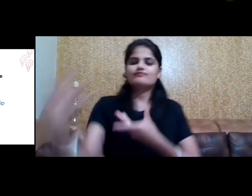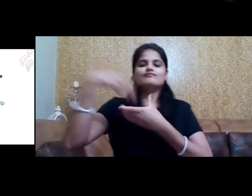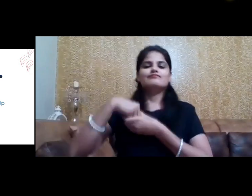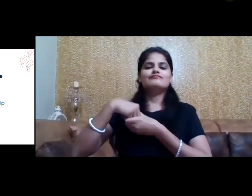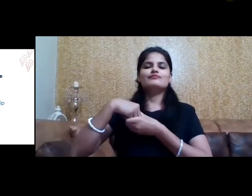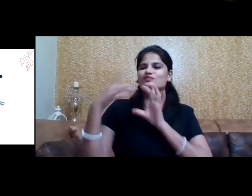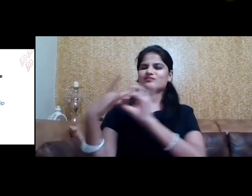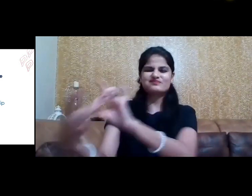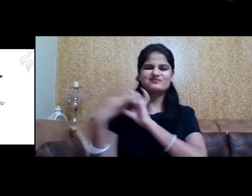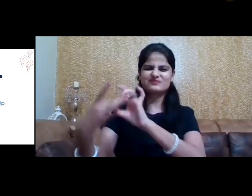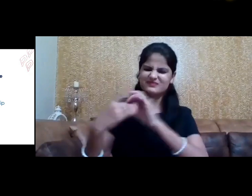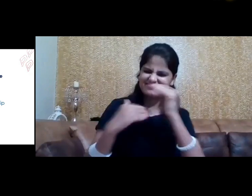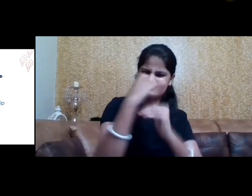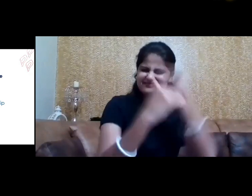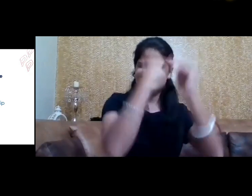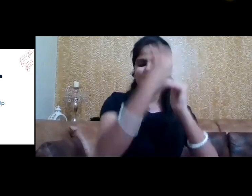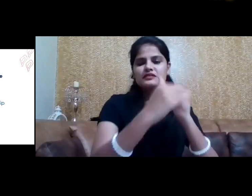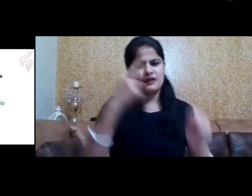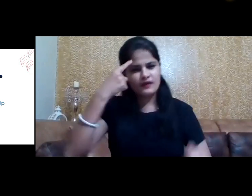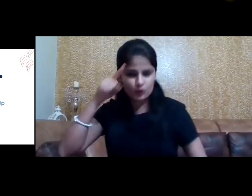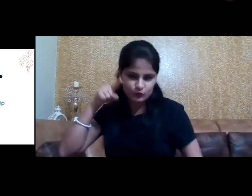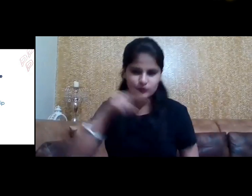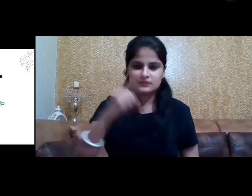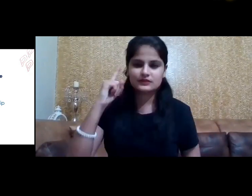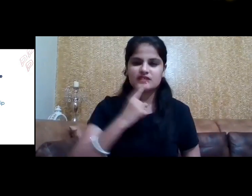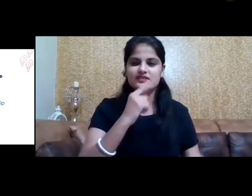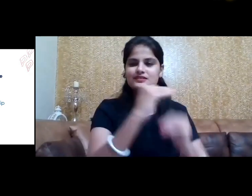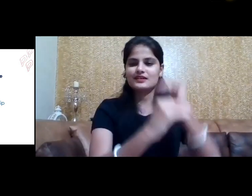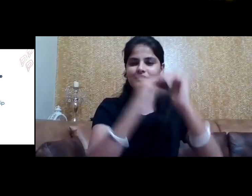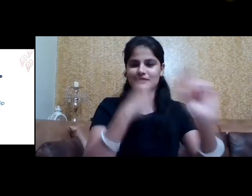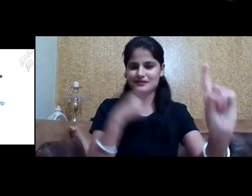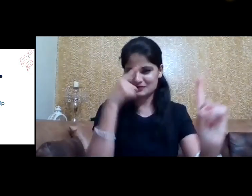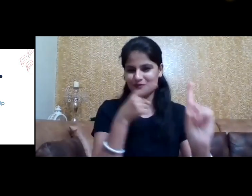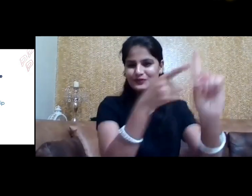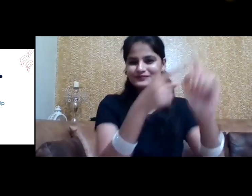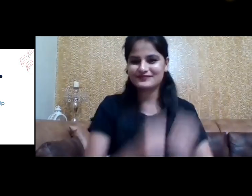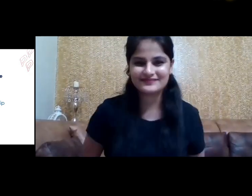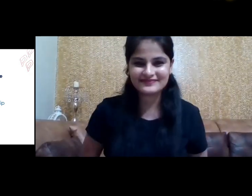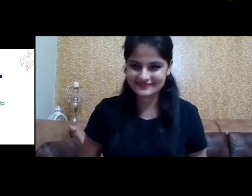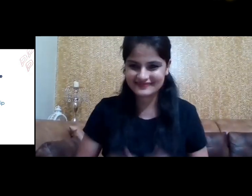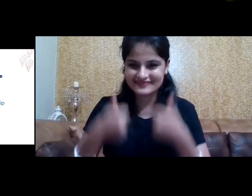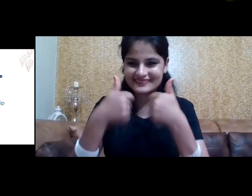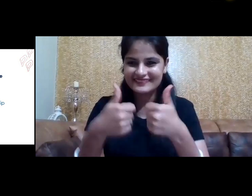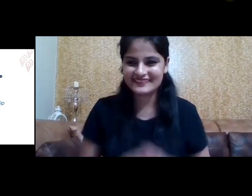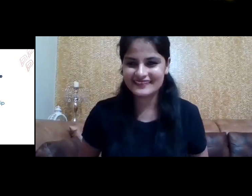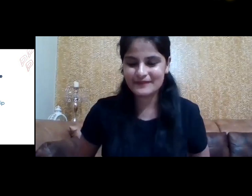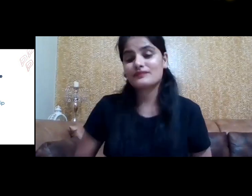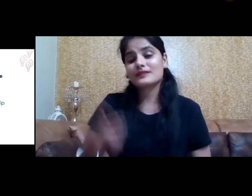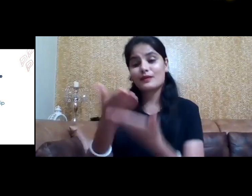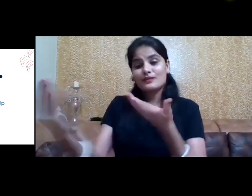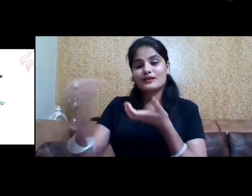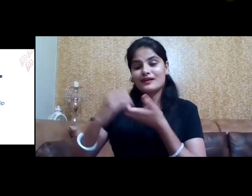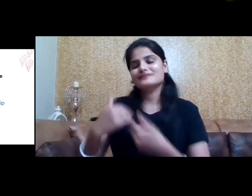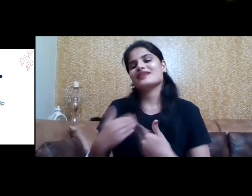who from the tech sector, from education sector. And if we work together, that will do more for us, for you, for the deaf